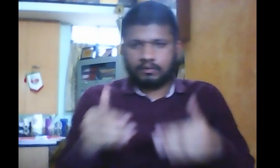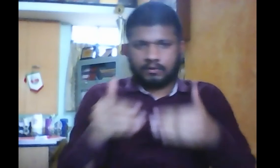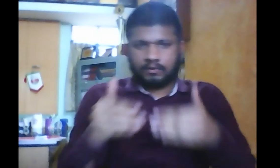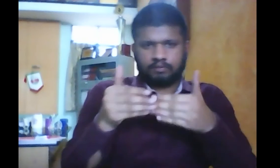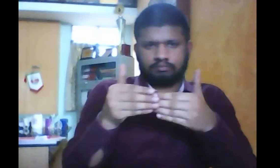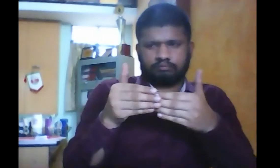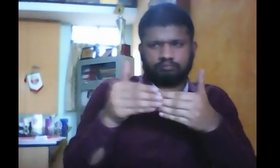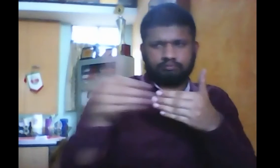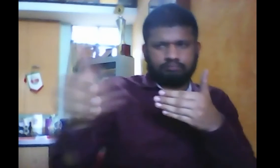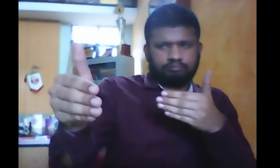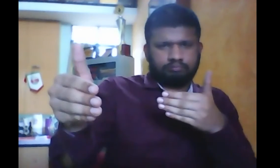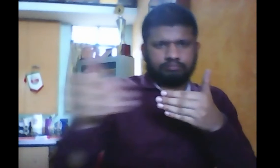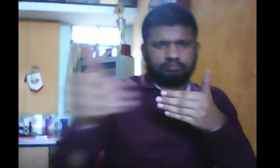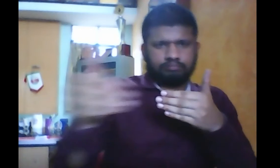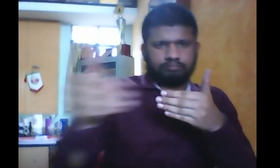Keep distance.